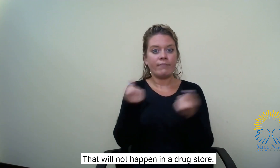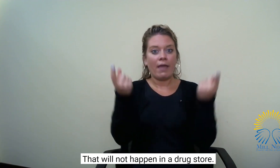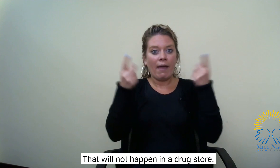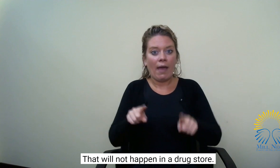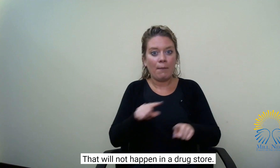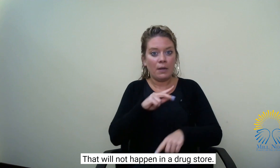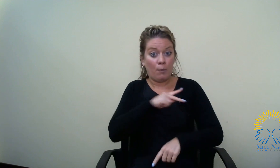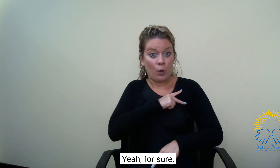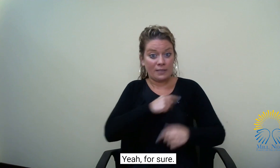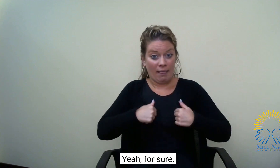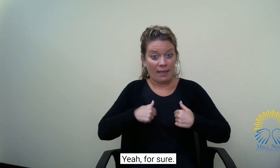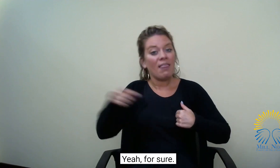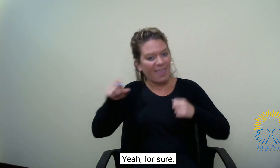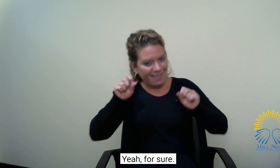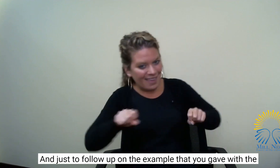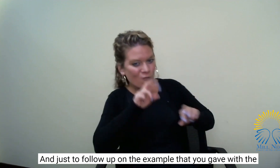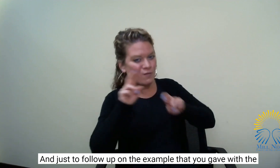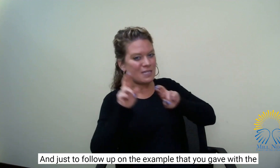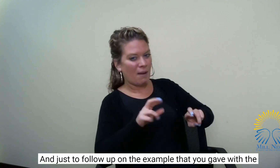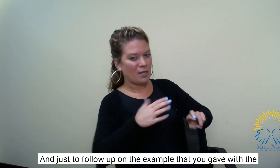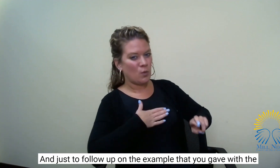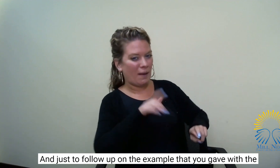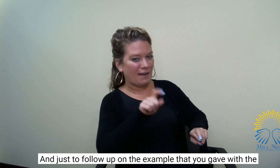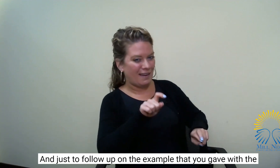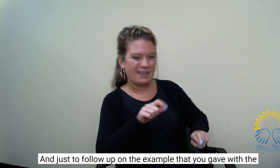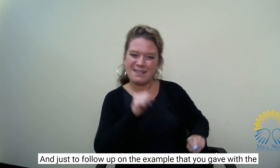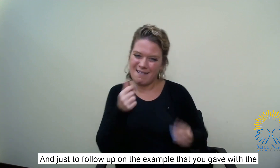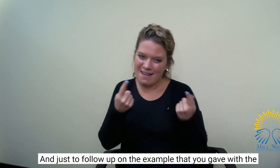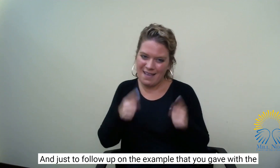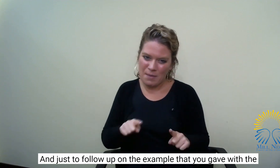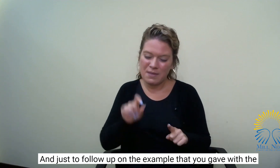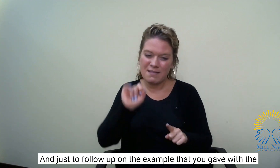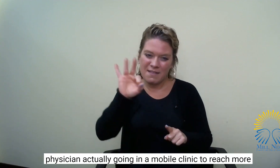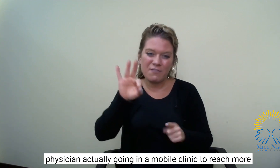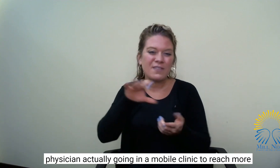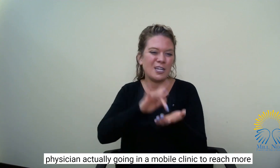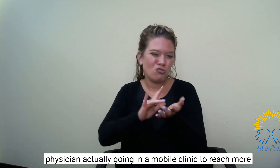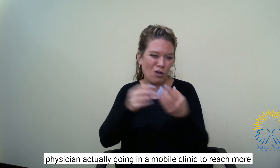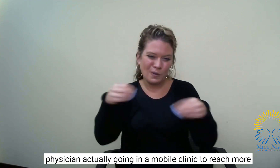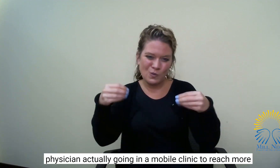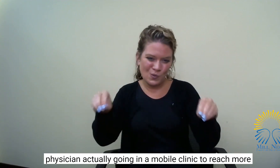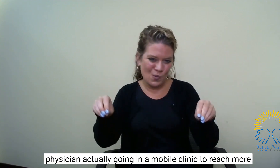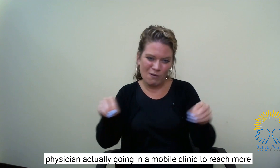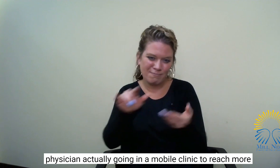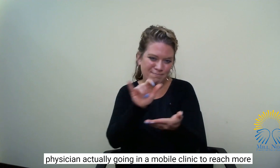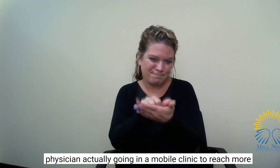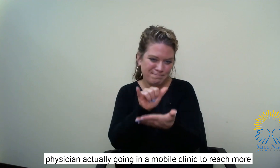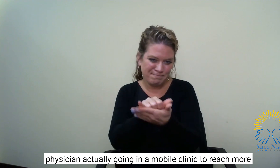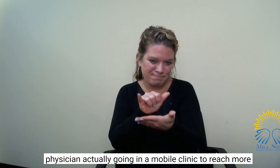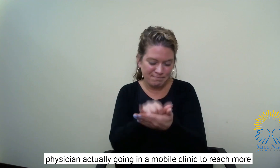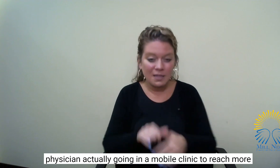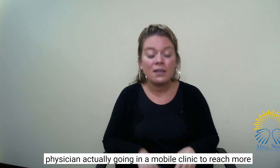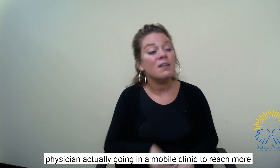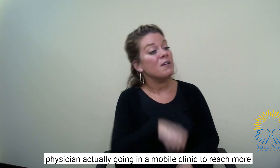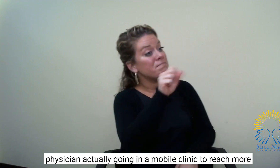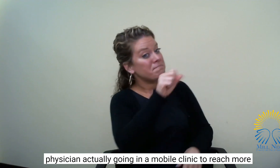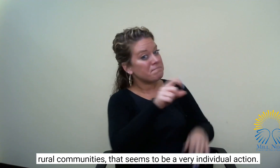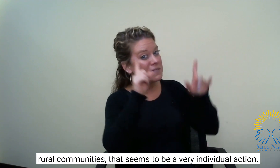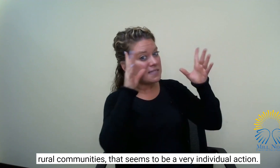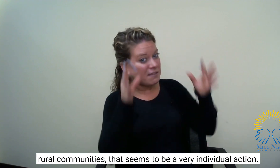drugstore. Yeah, for sure. And just to follow up on the example that you gave with the physician actually going in a mobile clinic to reach more rural